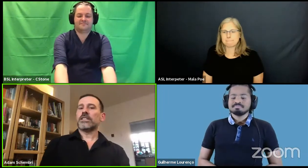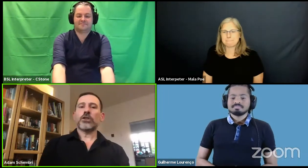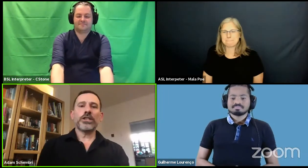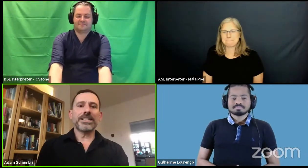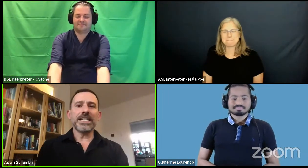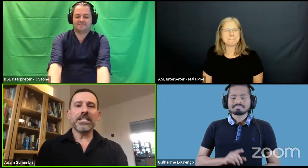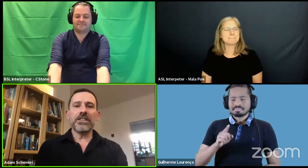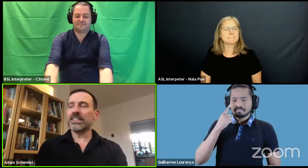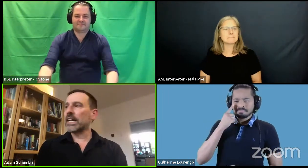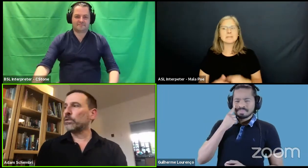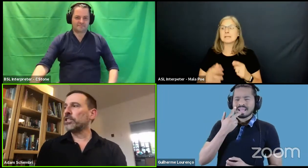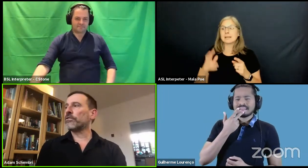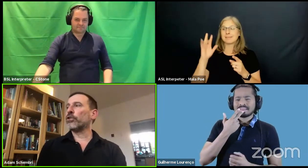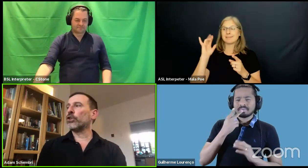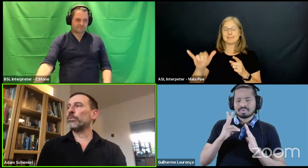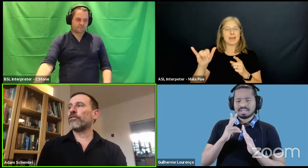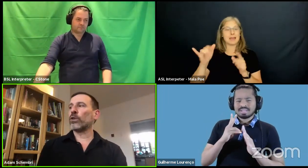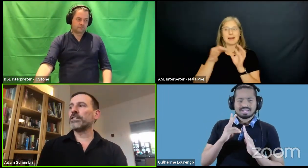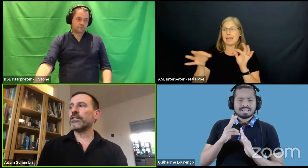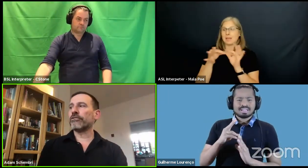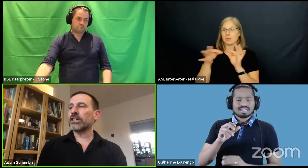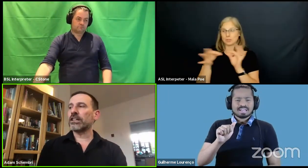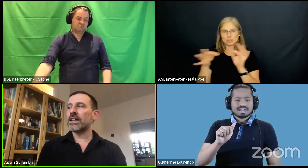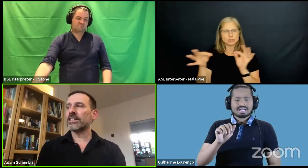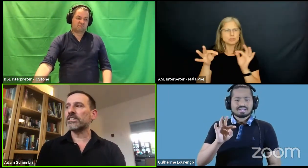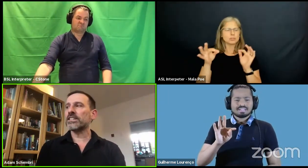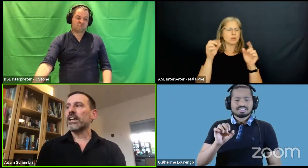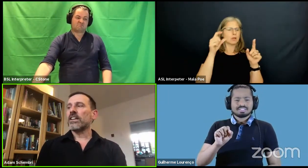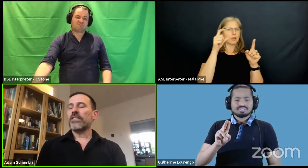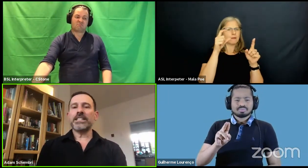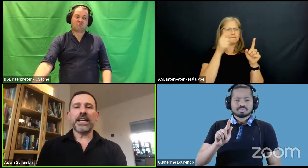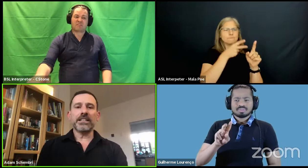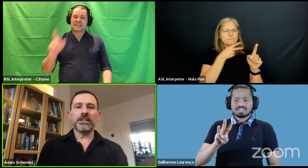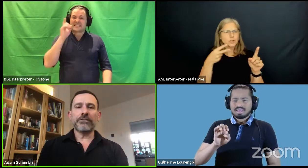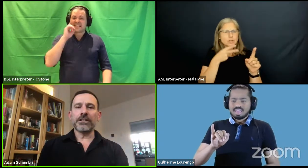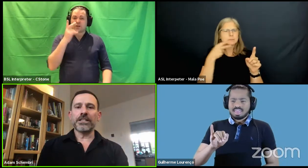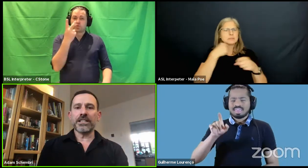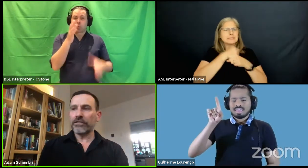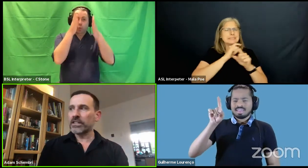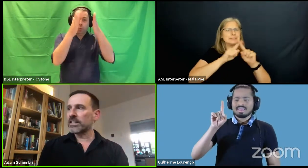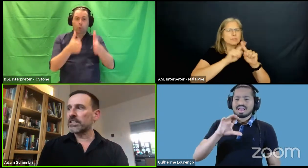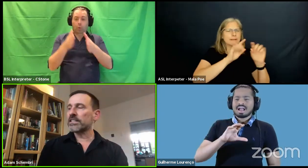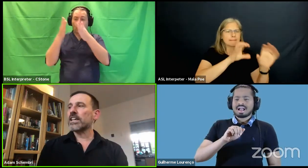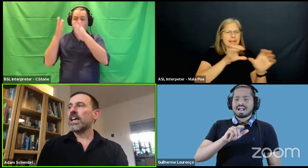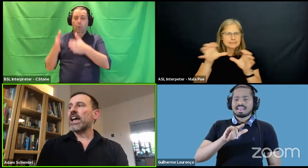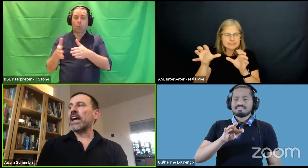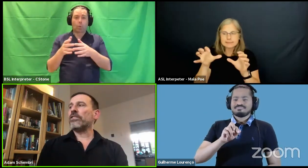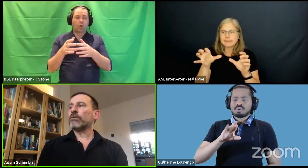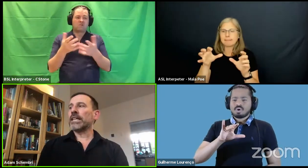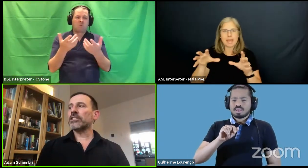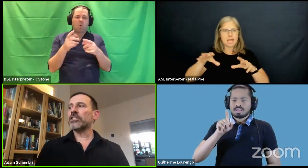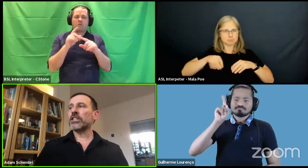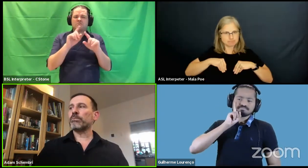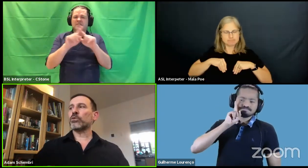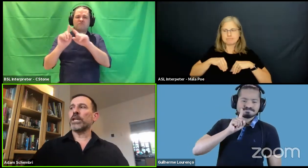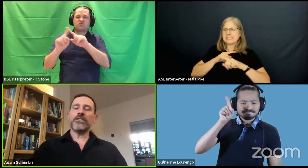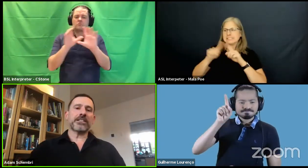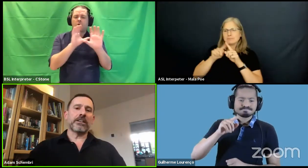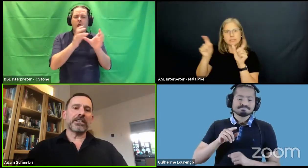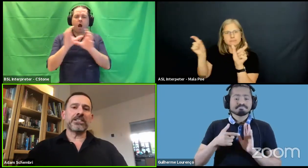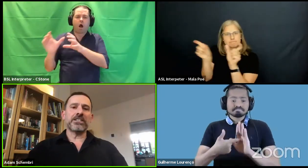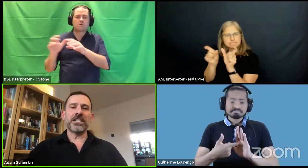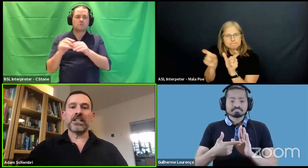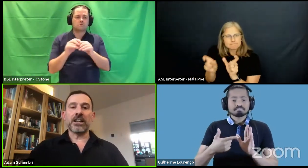So you can see in this language, verbs fall into different classes. They take different suffixes, and the relationship between